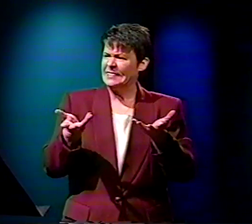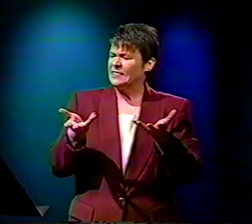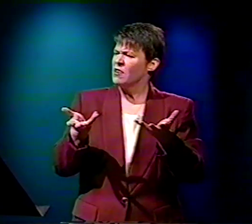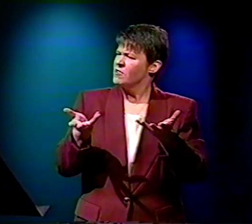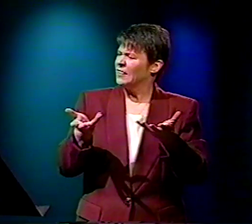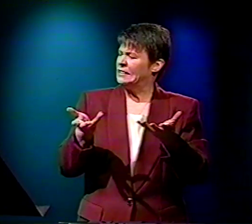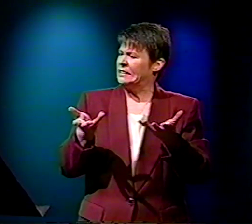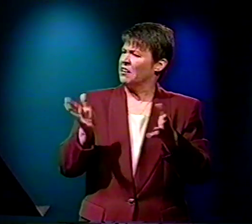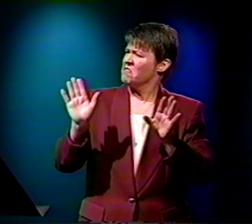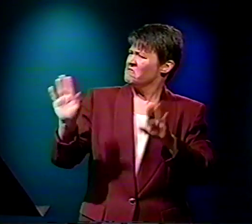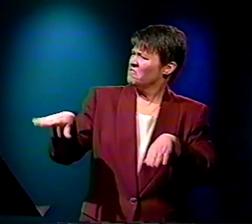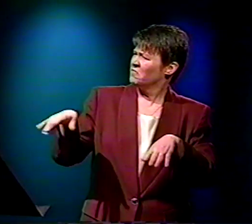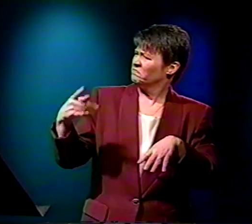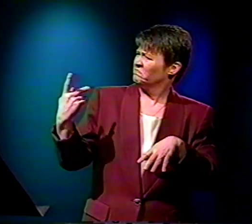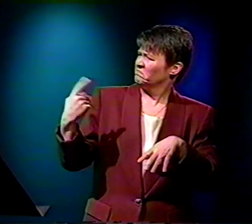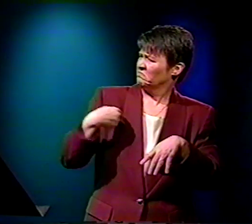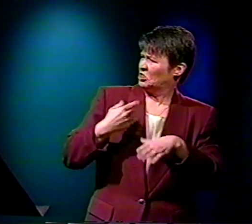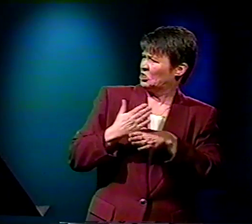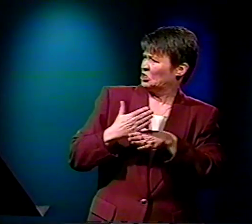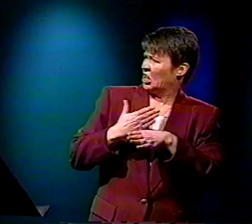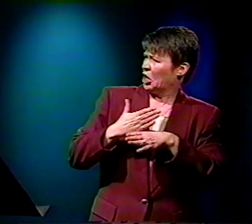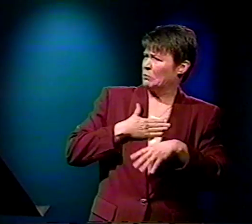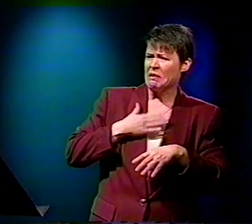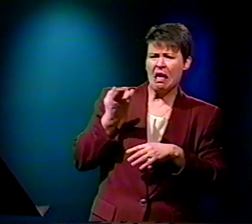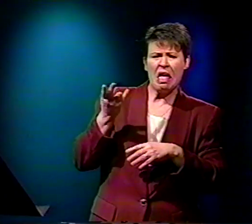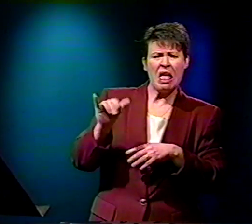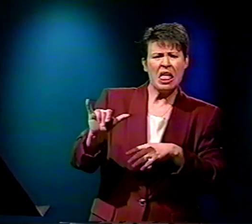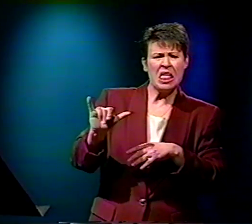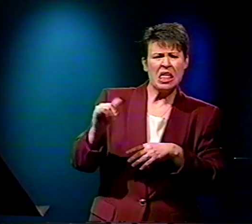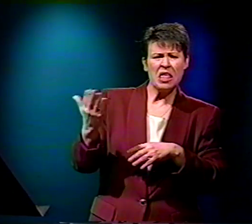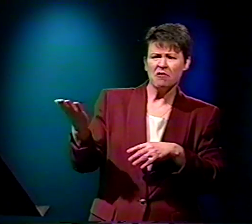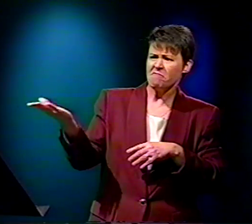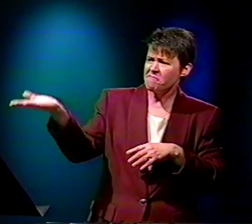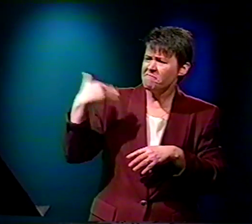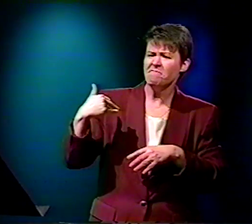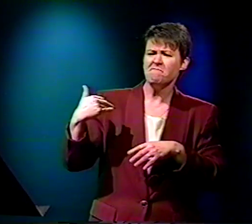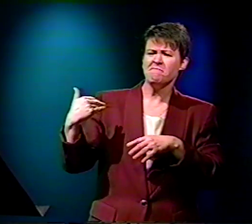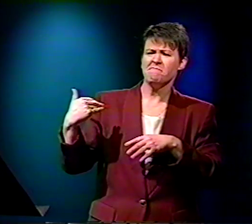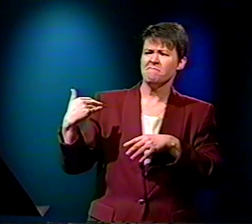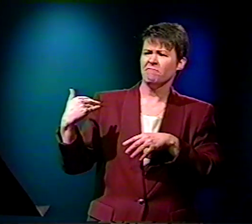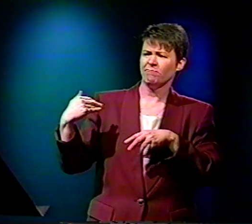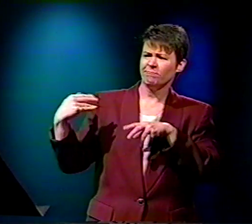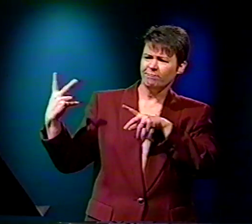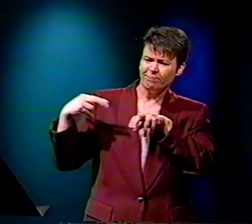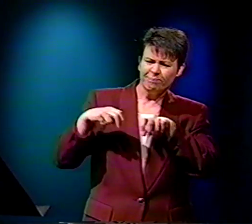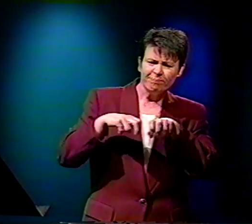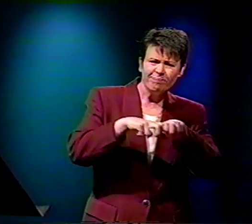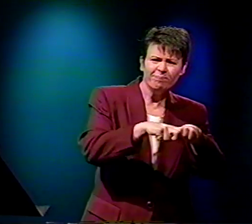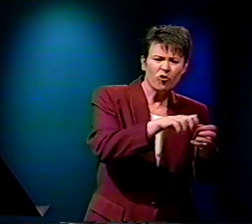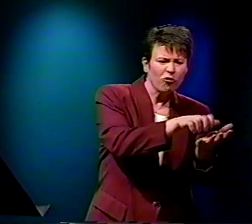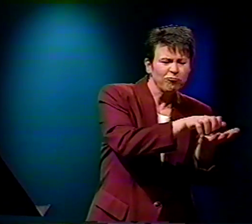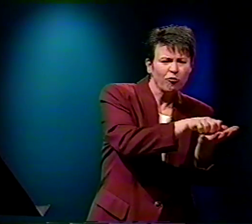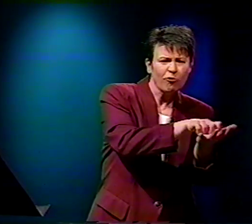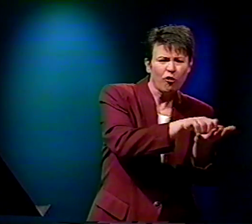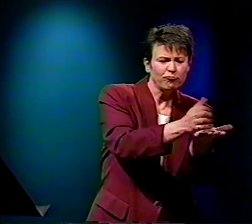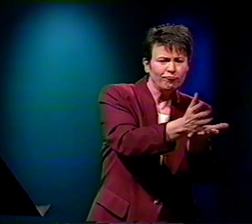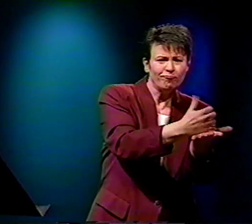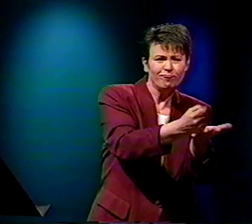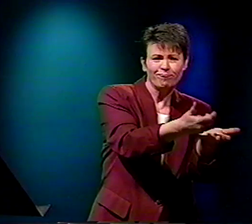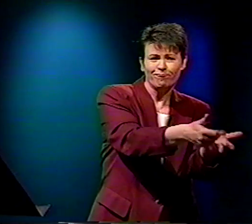come to work through a solution. So, well, I'd be willing to share my hay. Come on." And so the two of them went over and ate